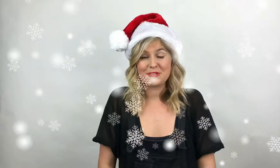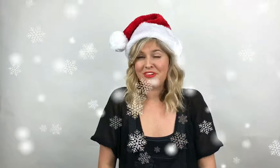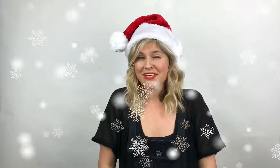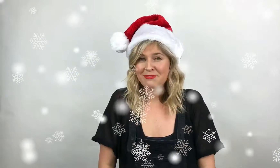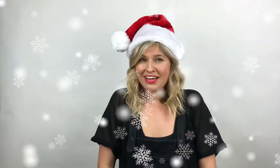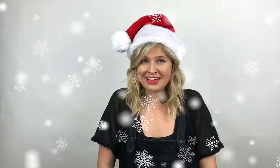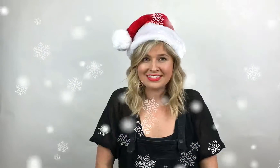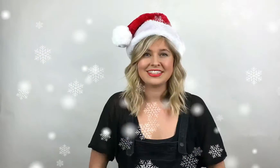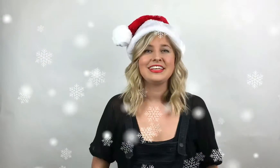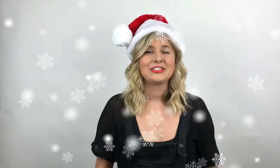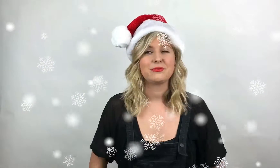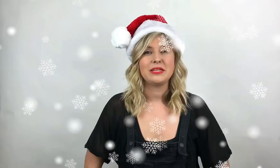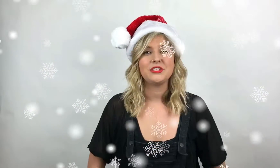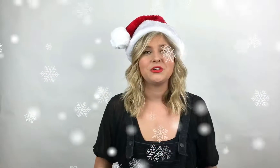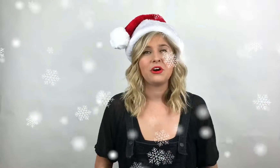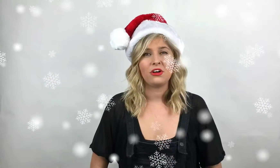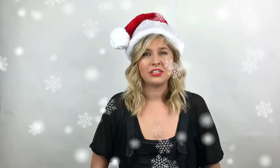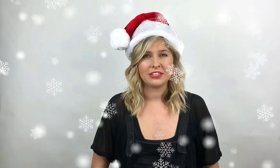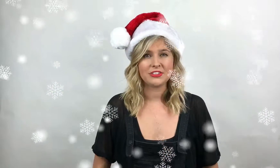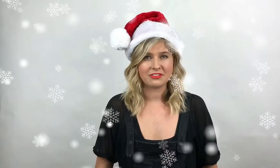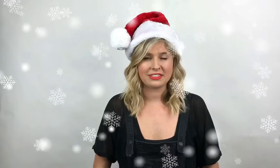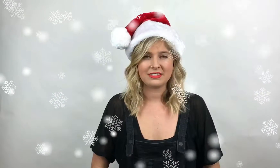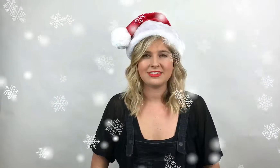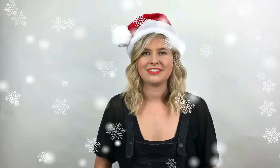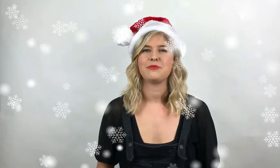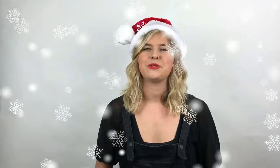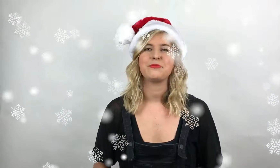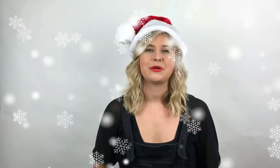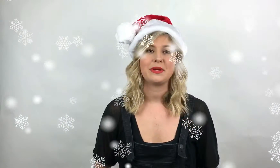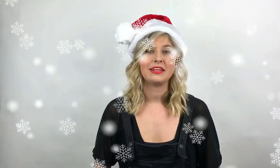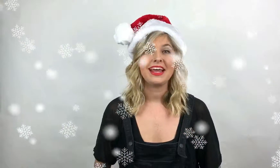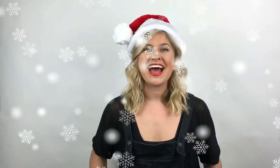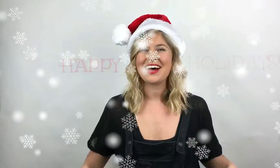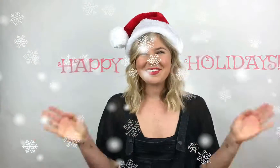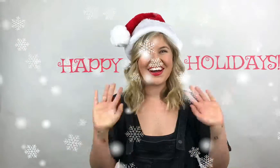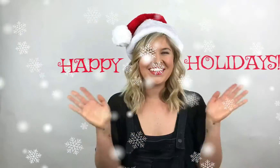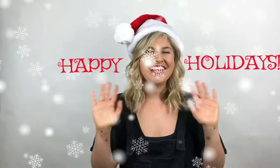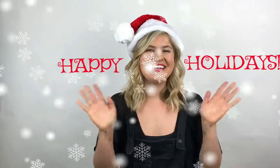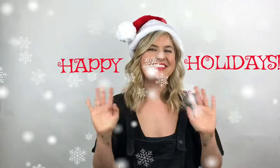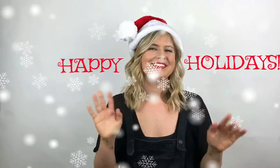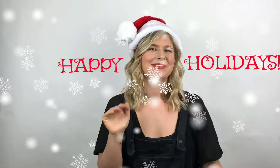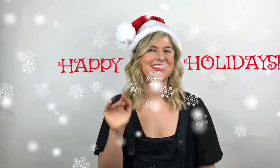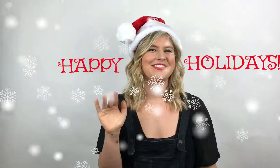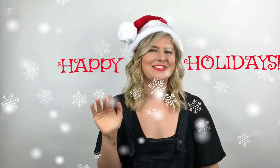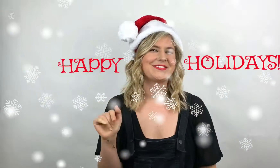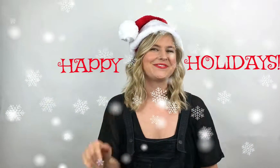are filling up fast, so make sure you call our guest services to set up your appointment. Happy holidays! We'll see you soon.